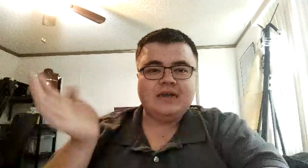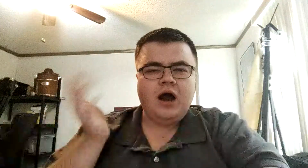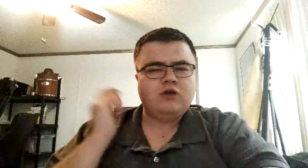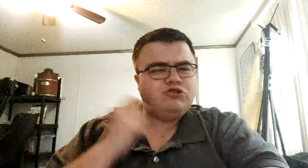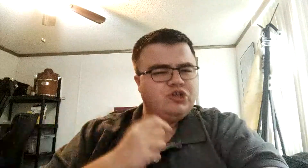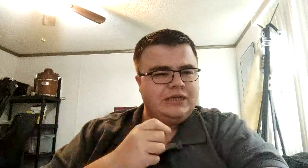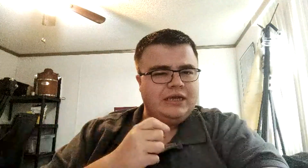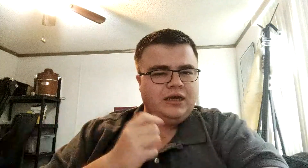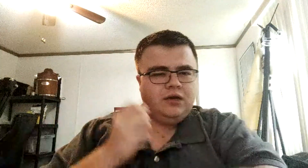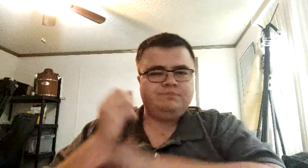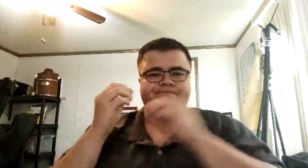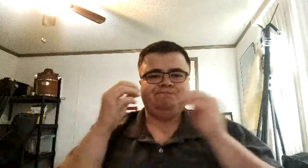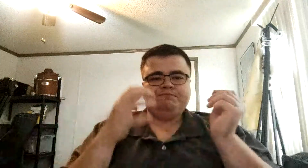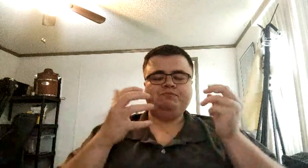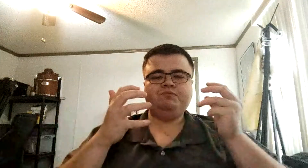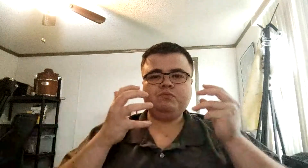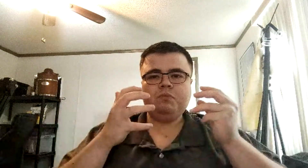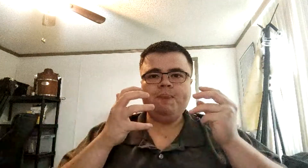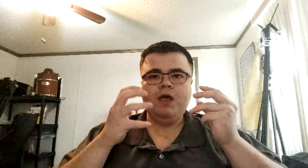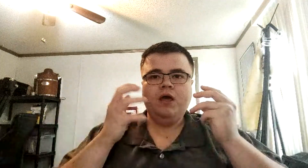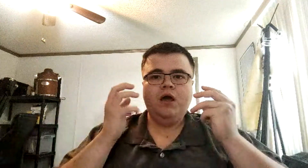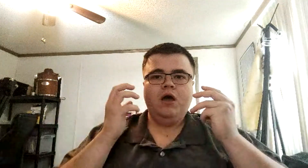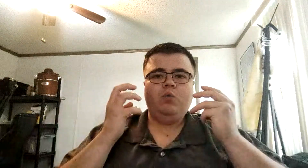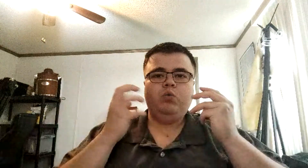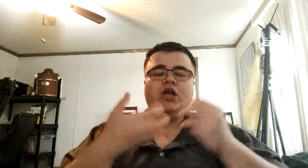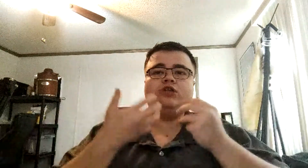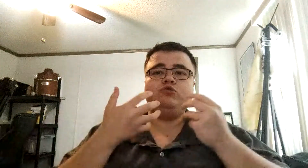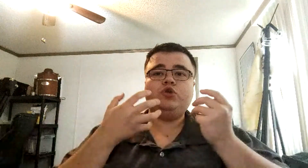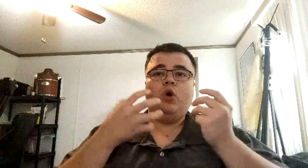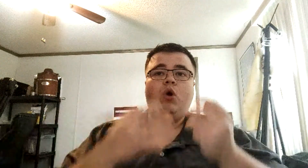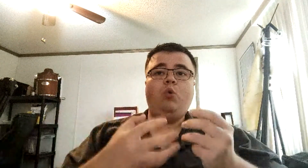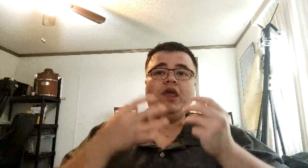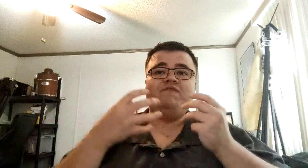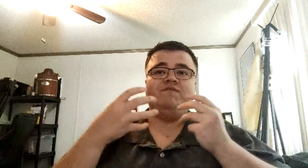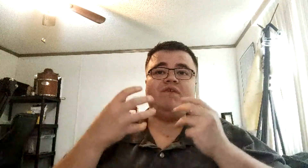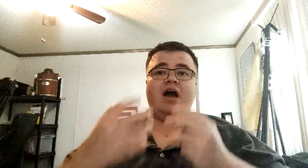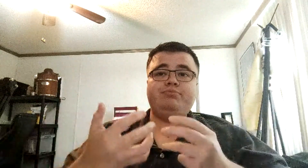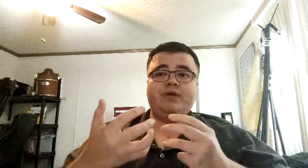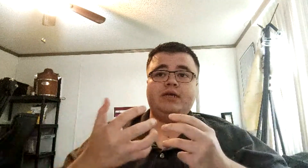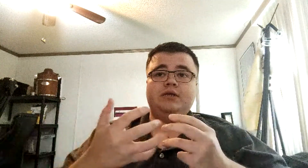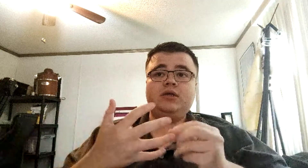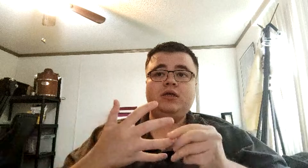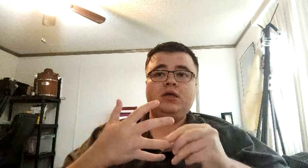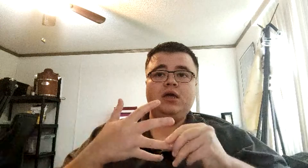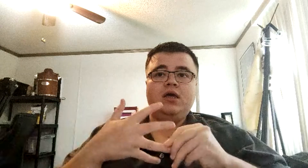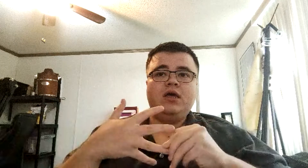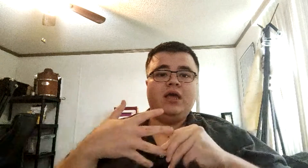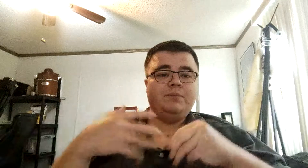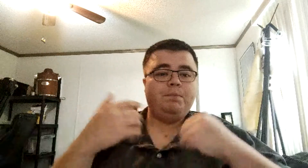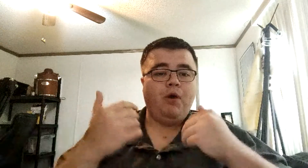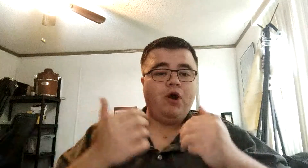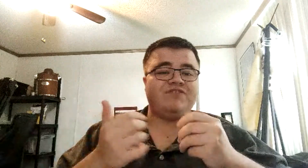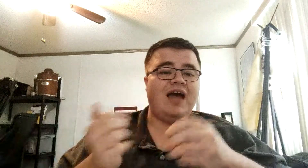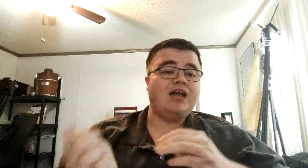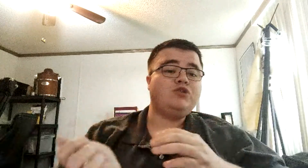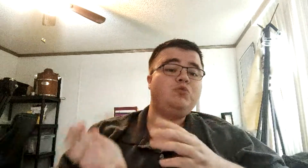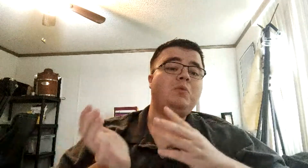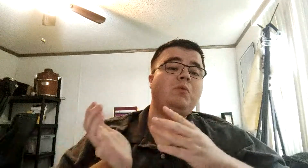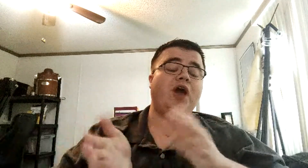not understand. When I use only vibrate, and part of that the